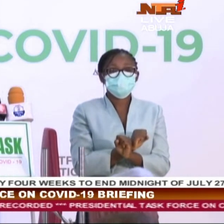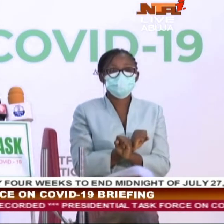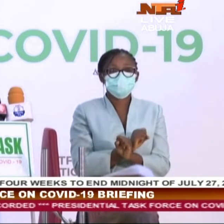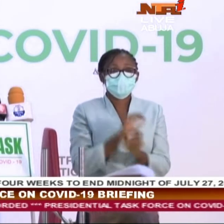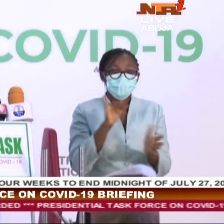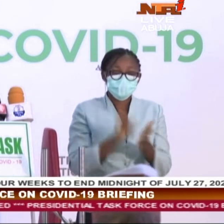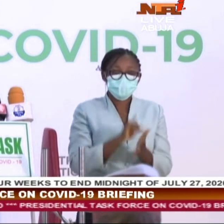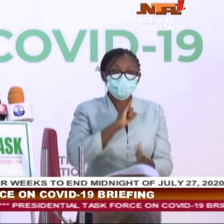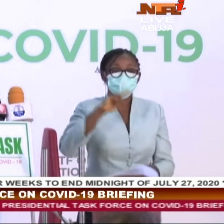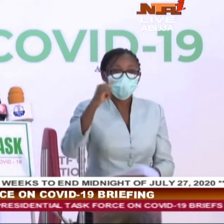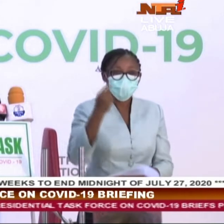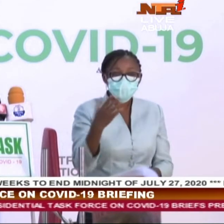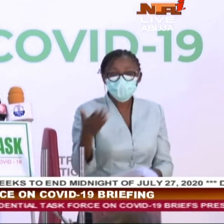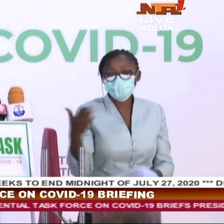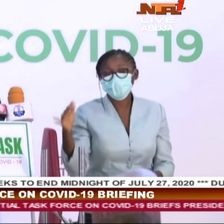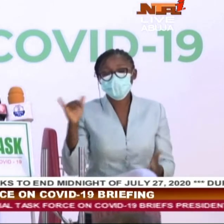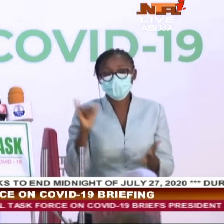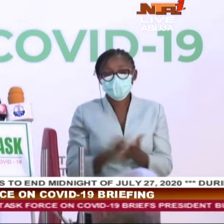That's the only thing that is working.